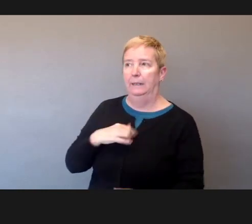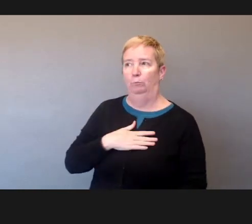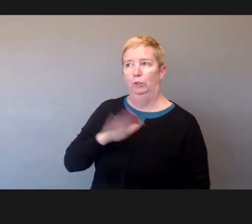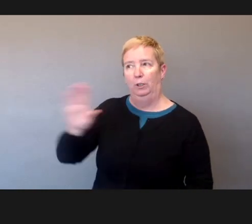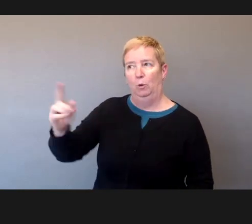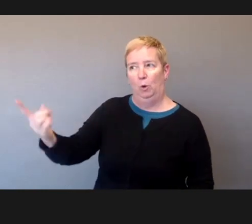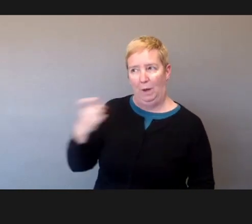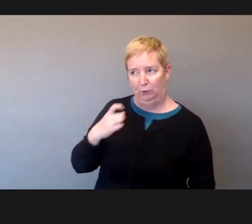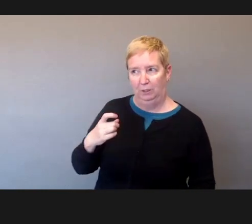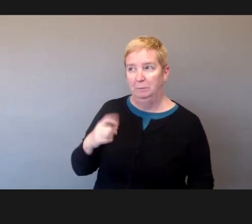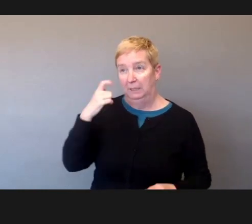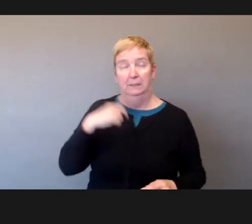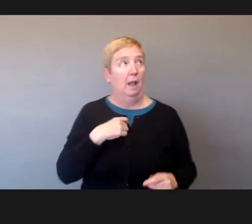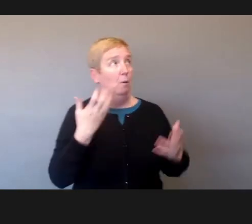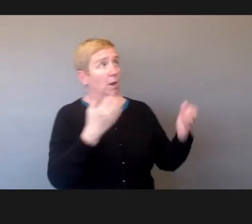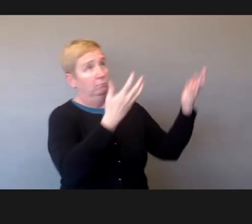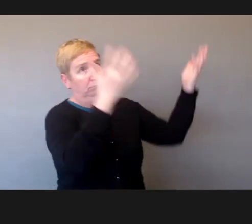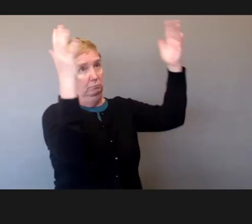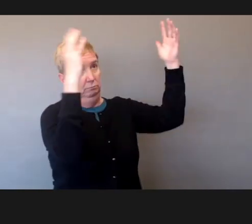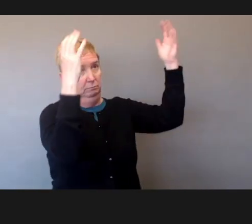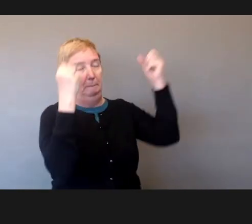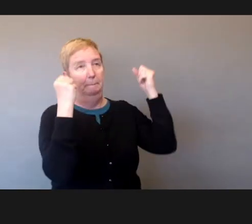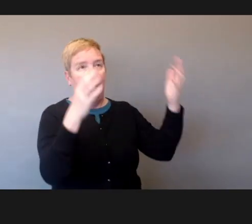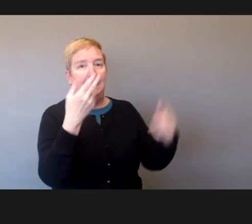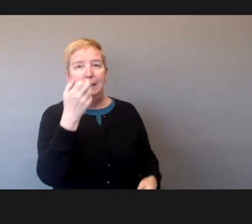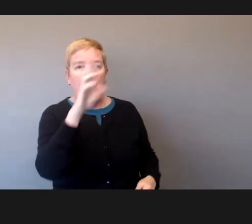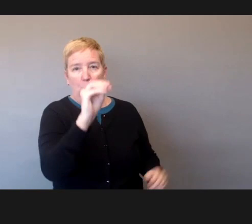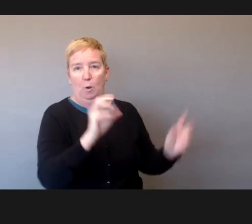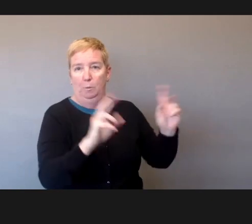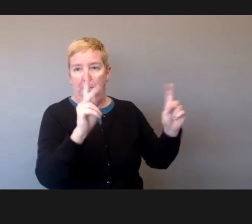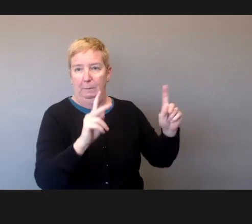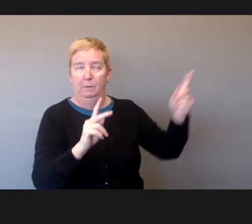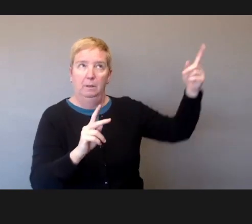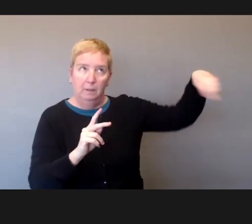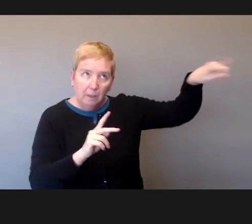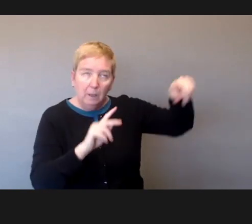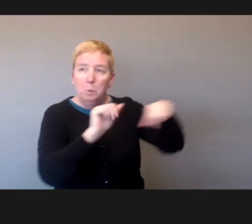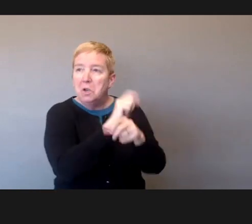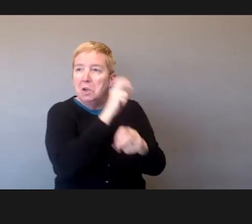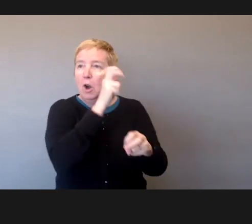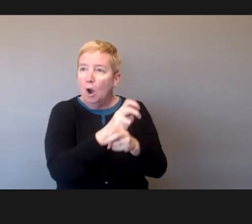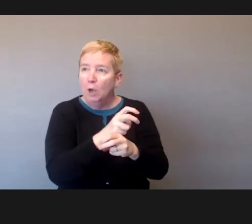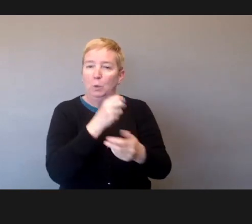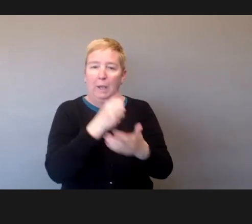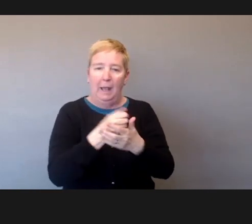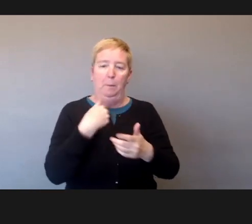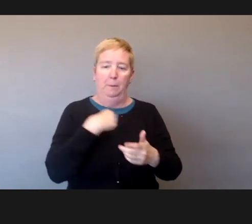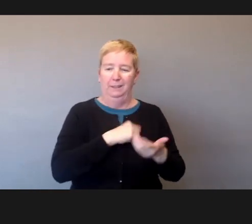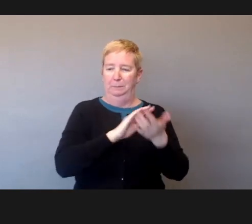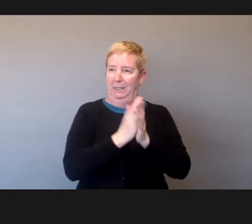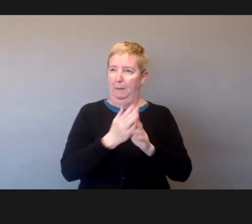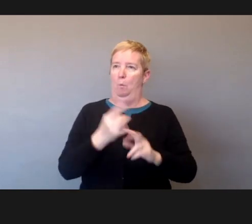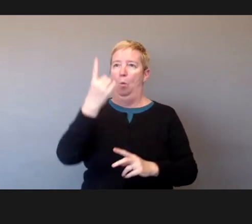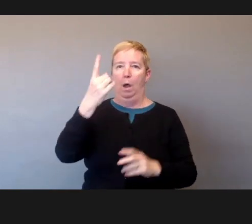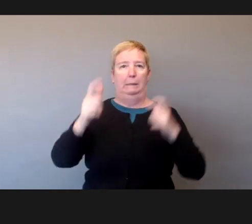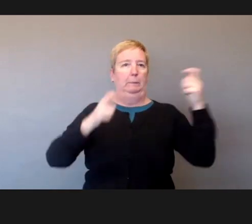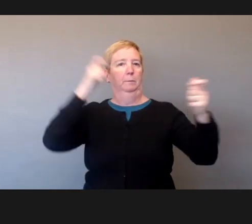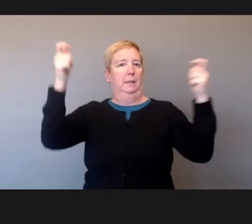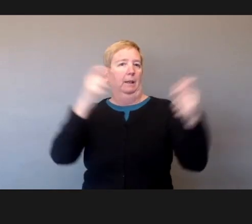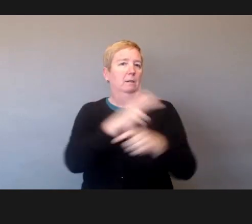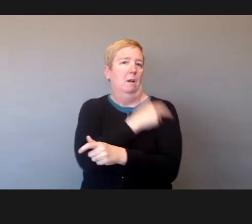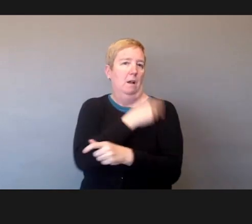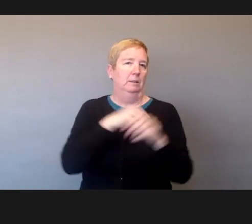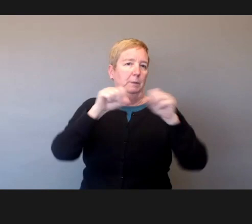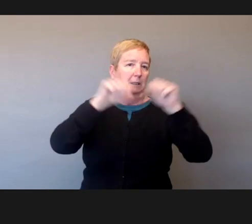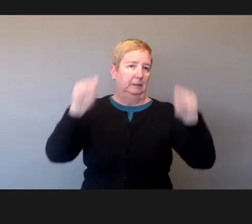of heroes there who have contributed to keeping us as one giant delivery system and keeping everyone